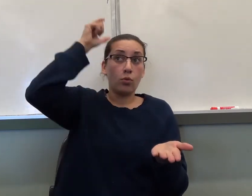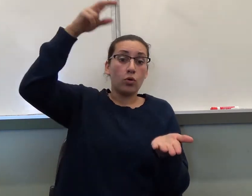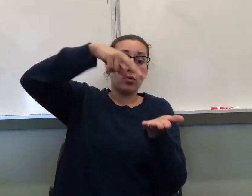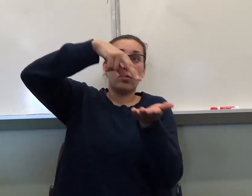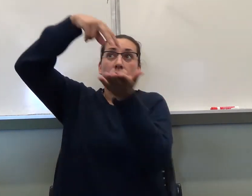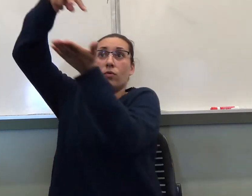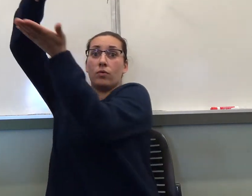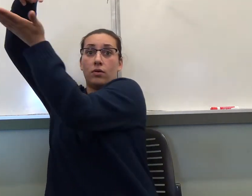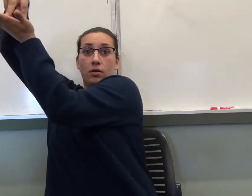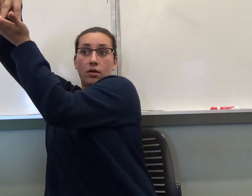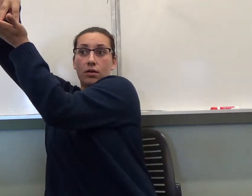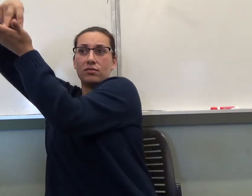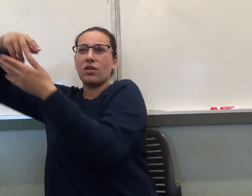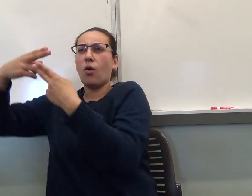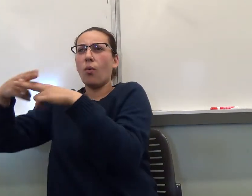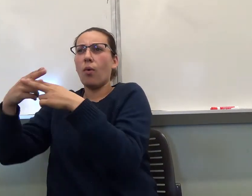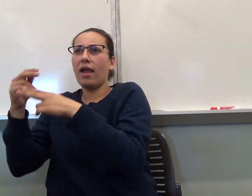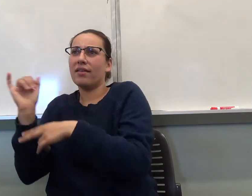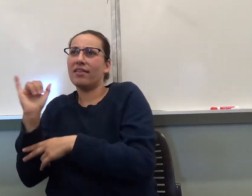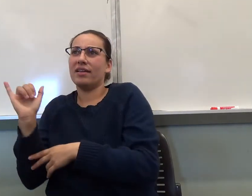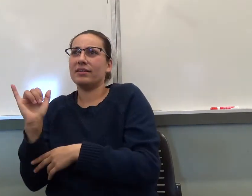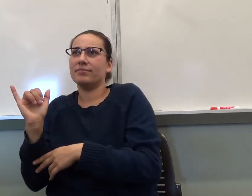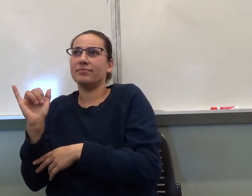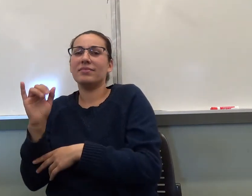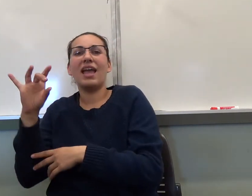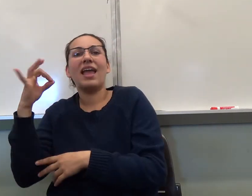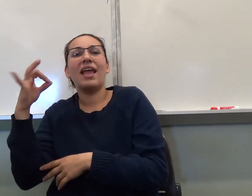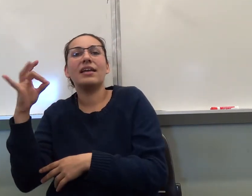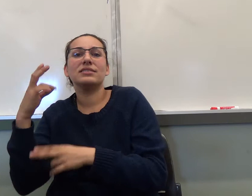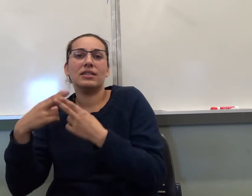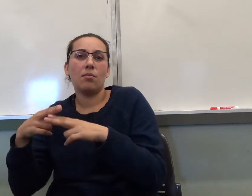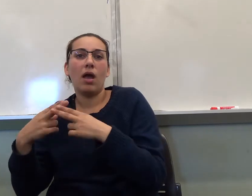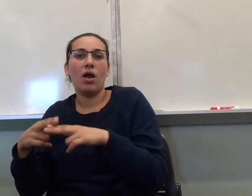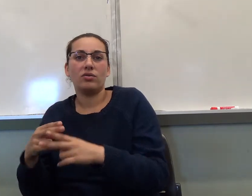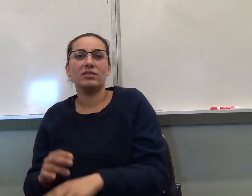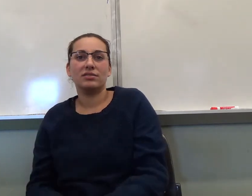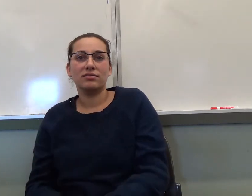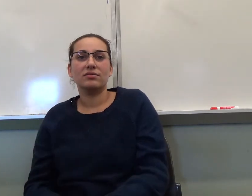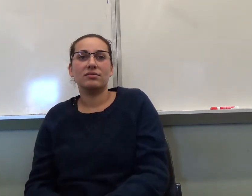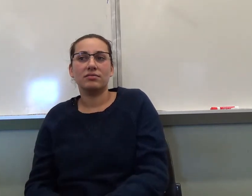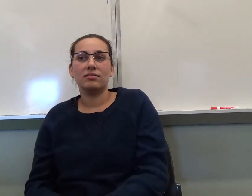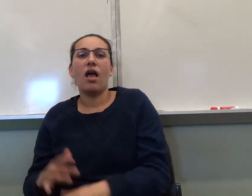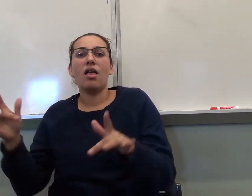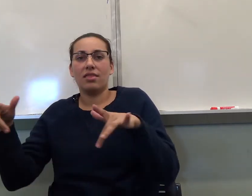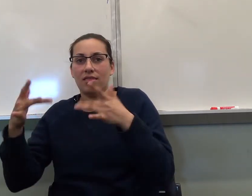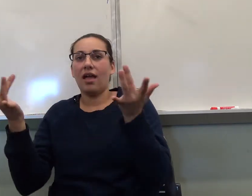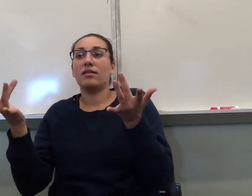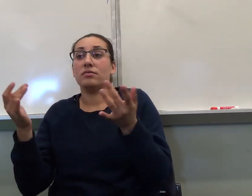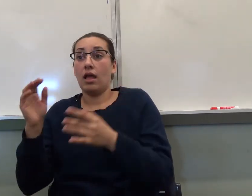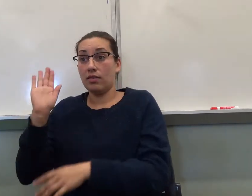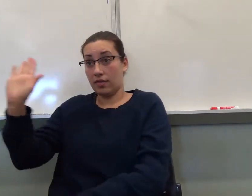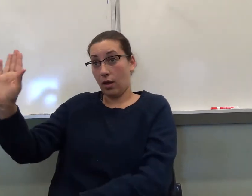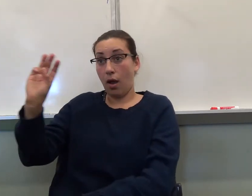about something like 18 pounds up there. Okay? Has their mass changed? No, of course it